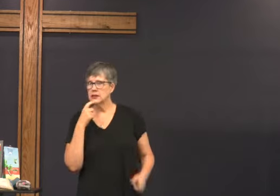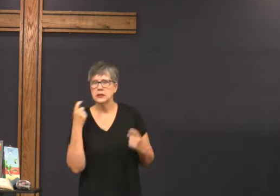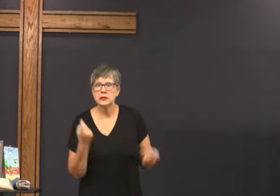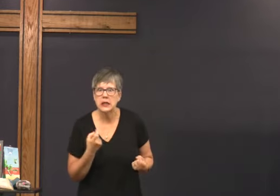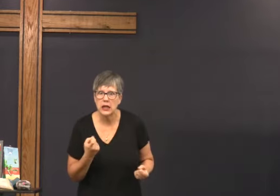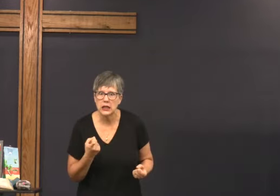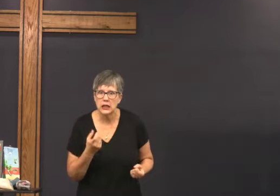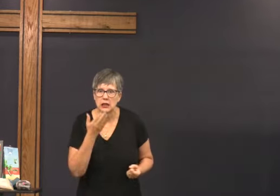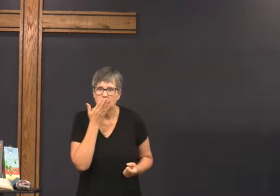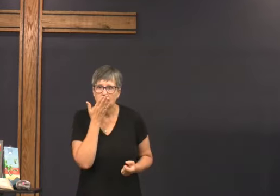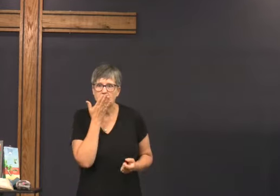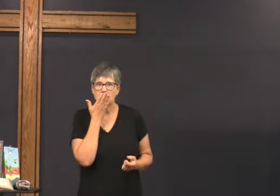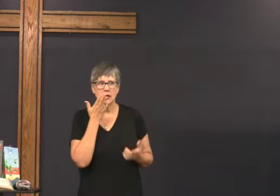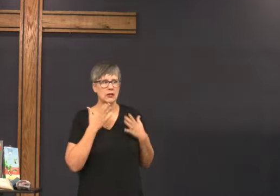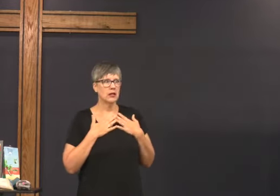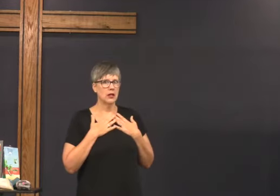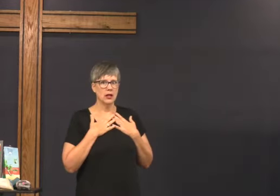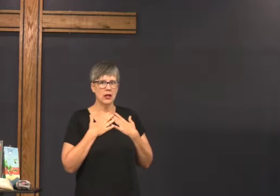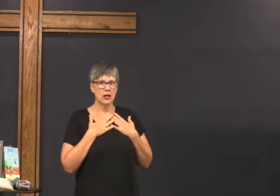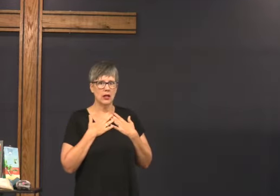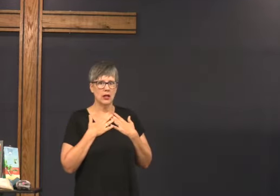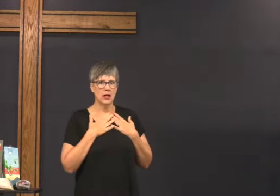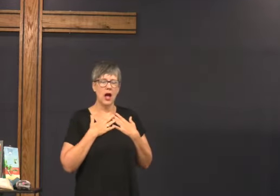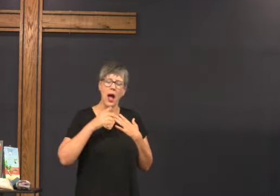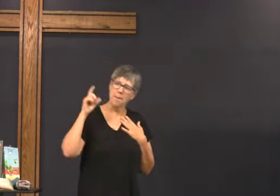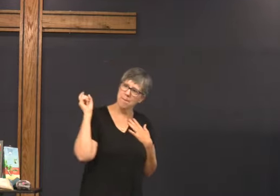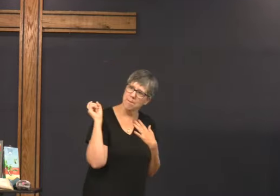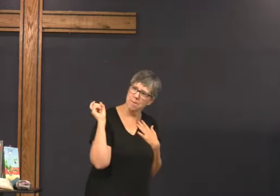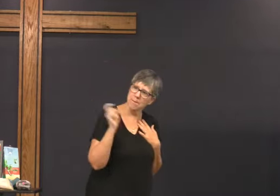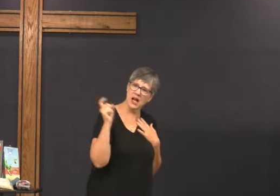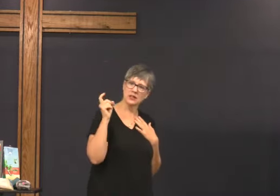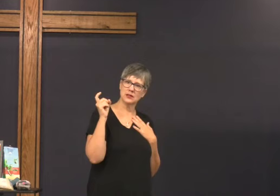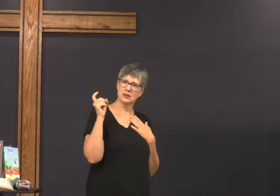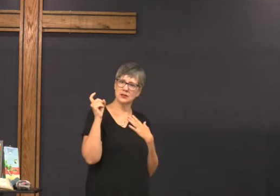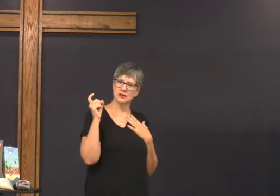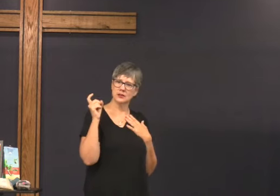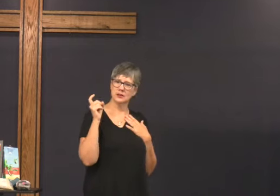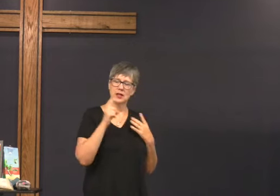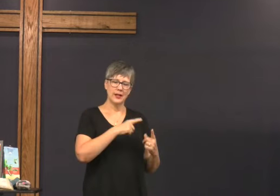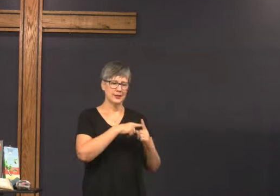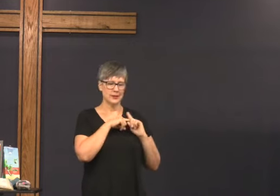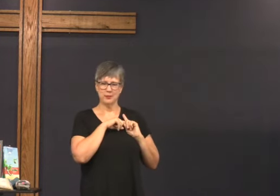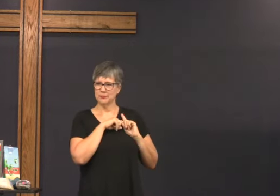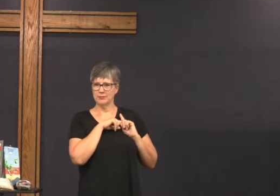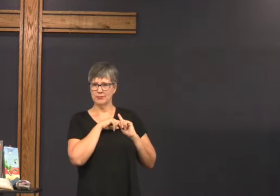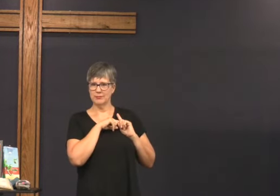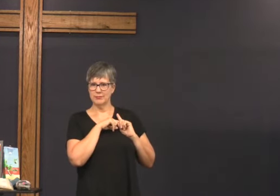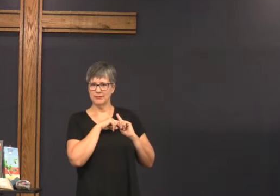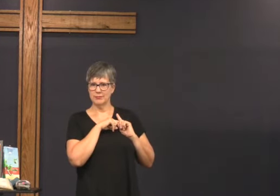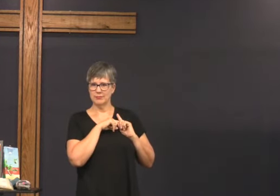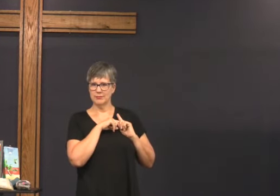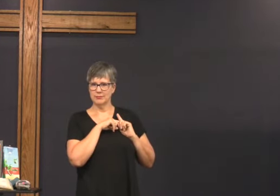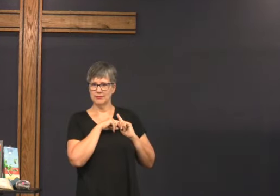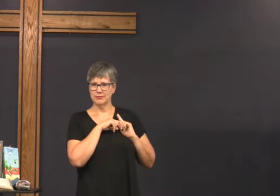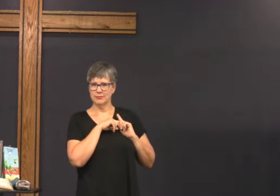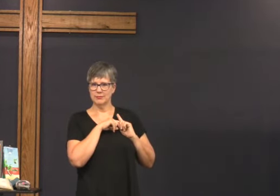that I was a sinner and that I must accept Jesus.